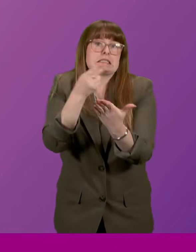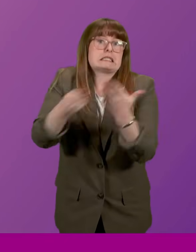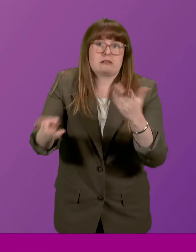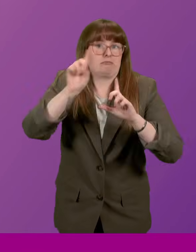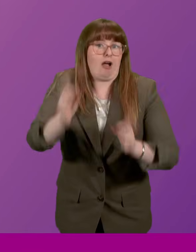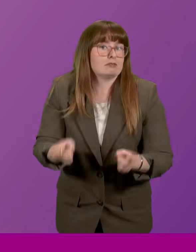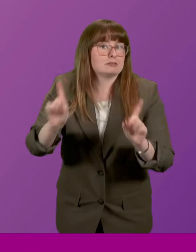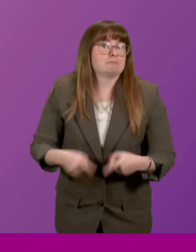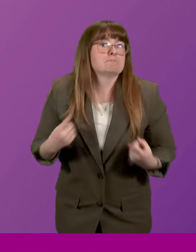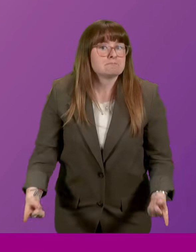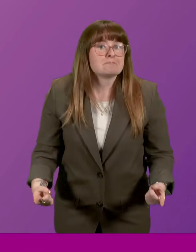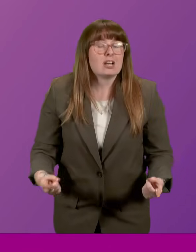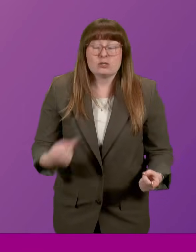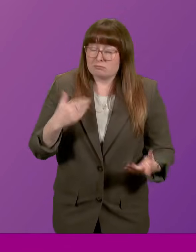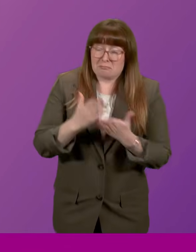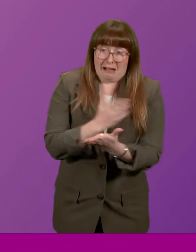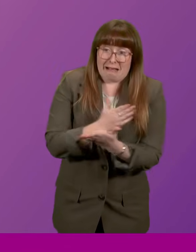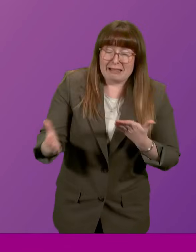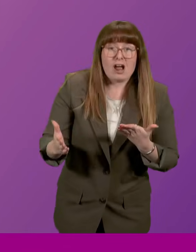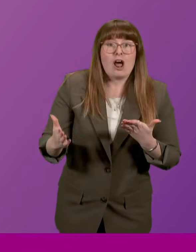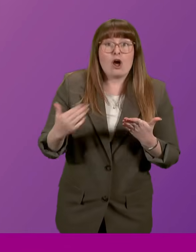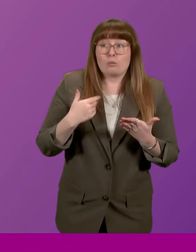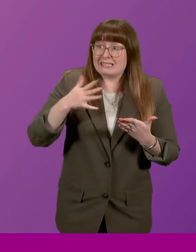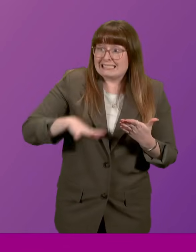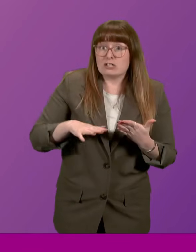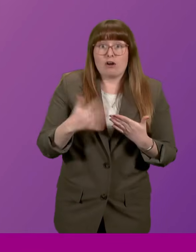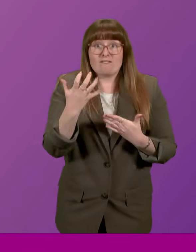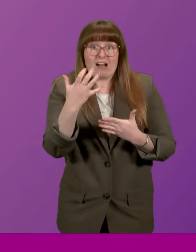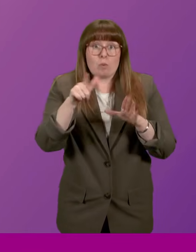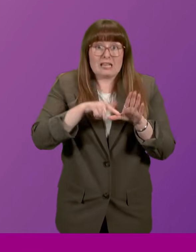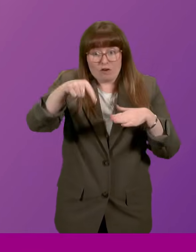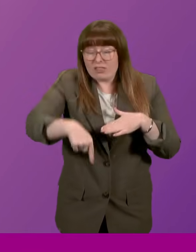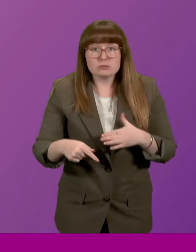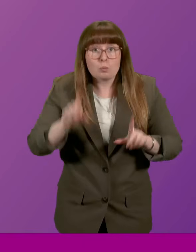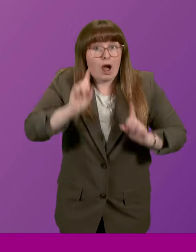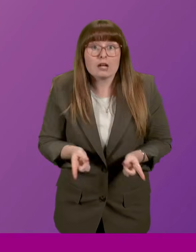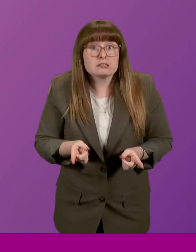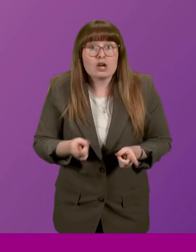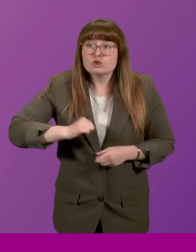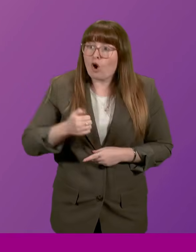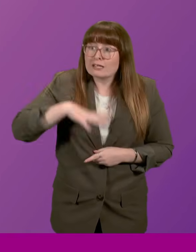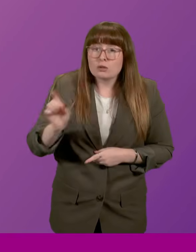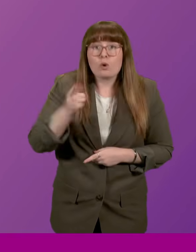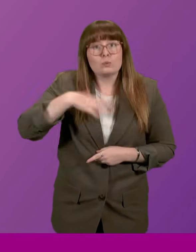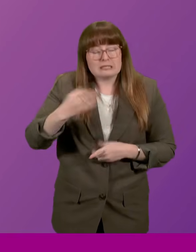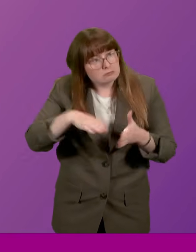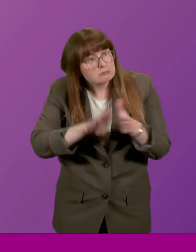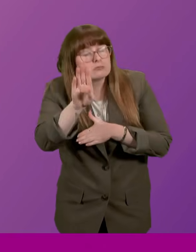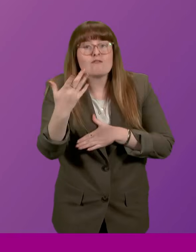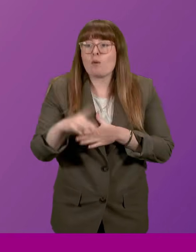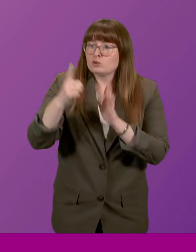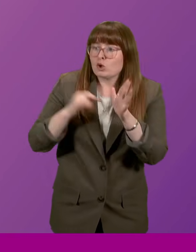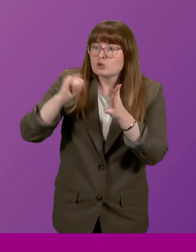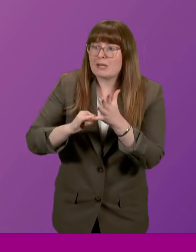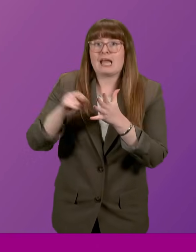So isn't it clear that we can't afford another 5 years of this? And what Scotland needs is to recover from John Swinney and